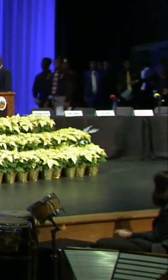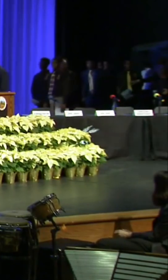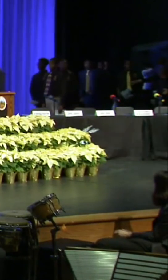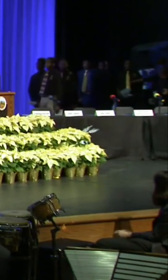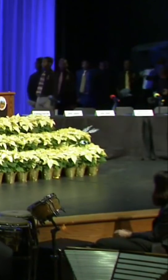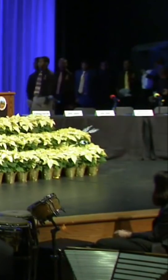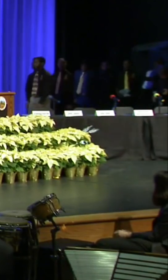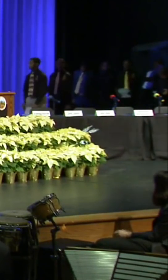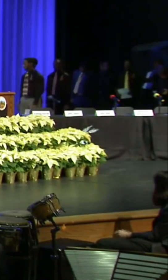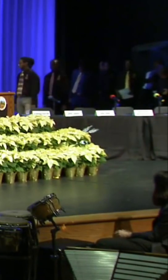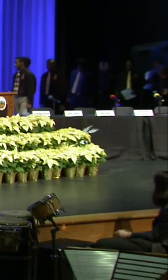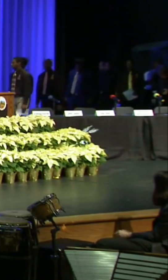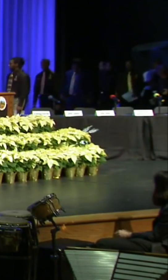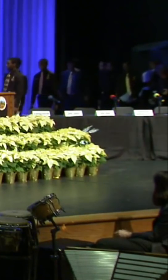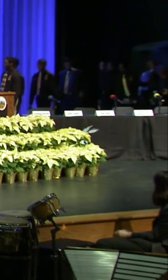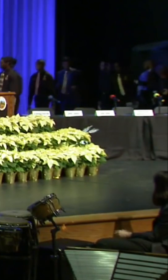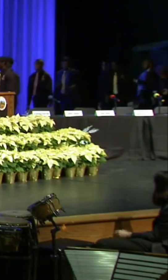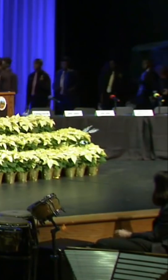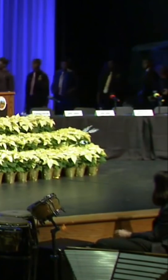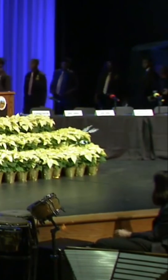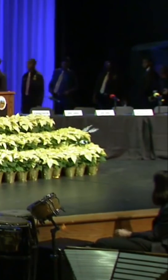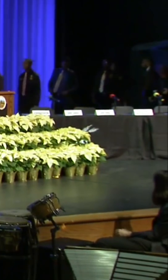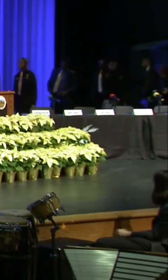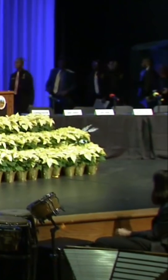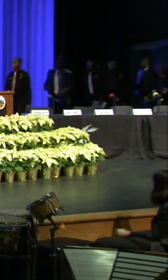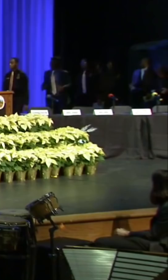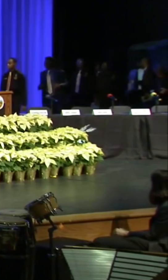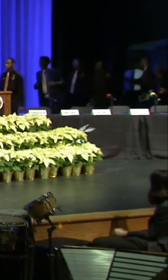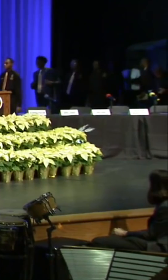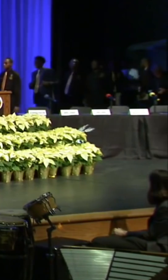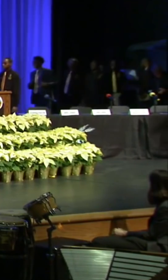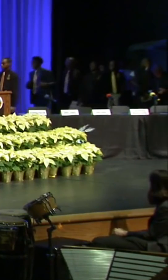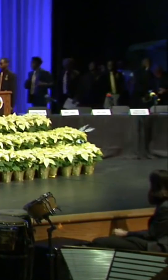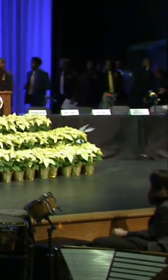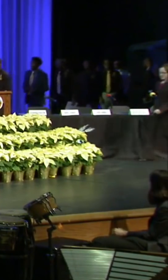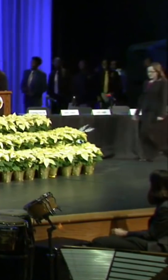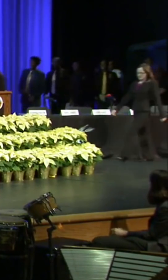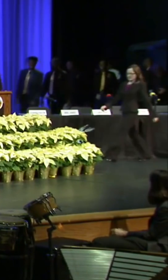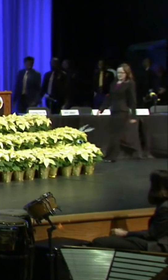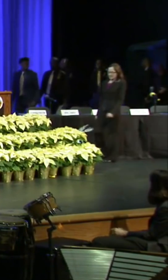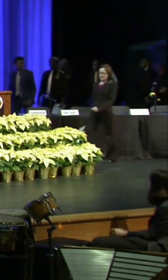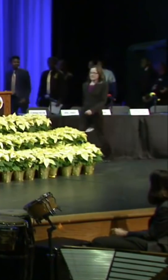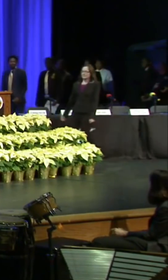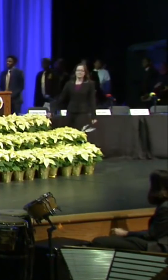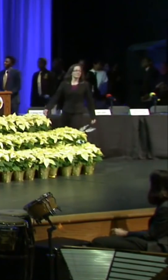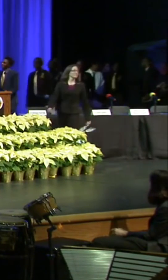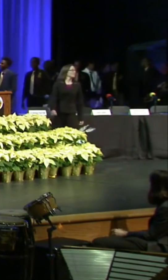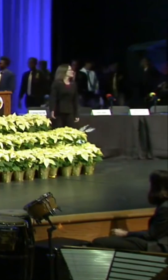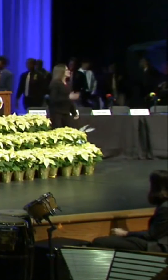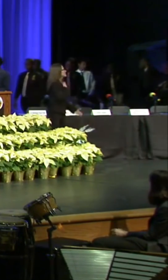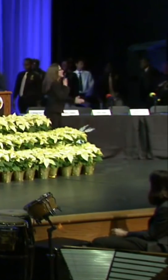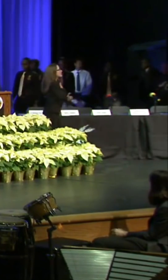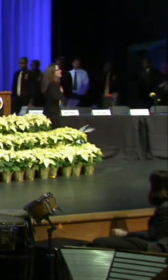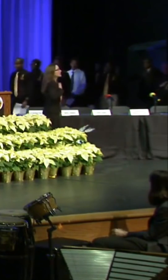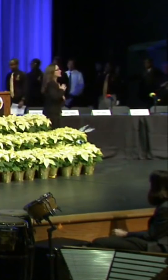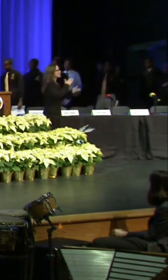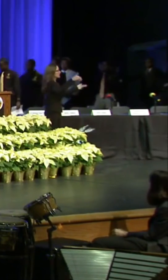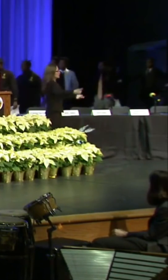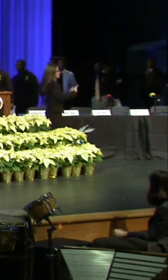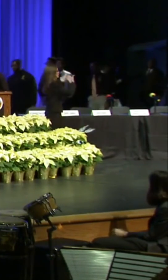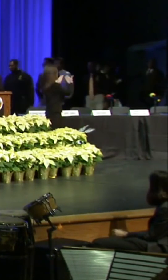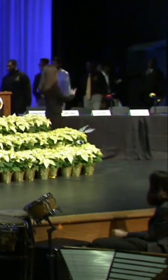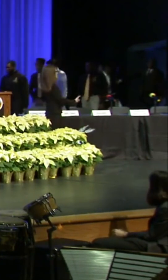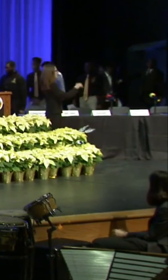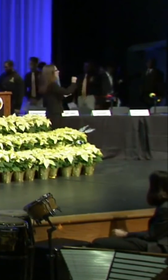It gives me great pleasure to introduce the Alpha Achievers, inspiring young men who represent various Howard County high schools. They